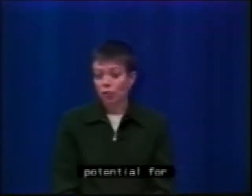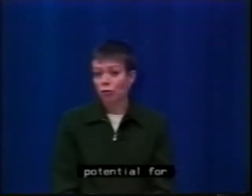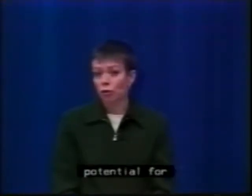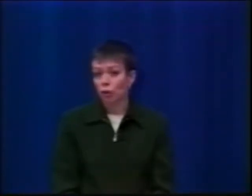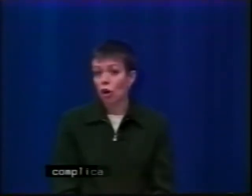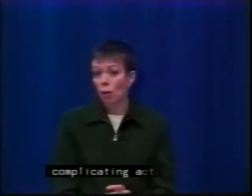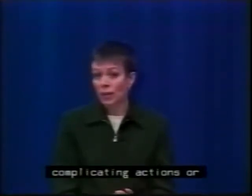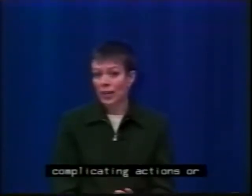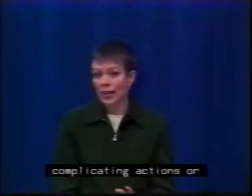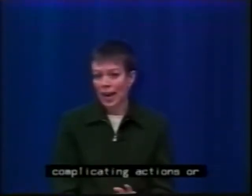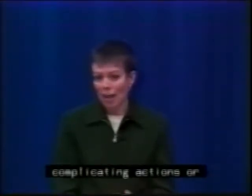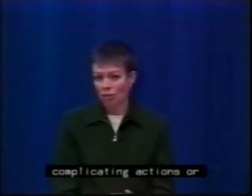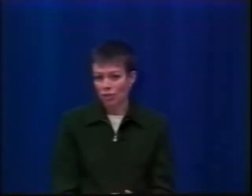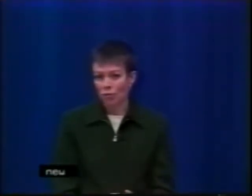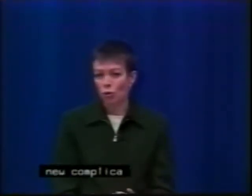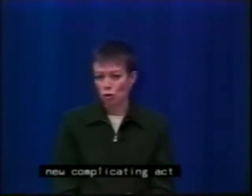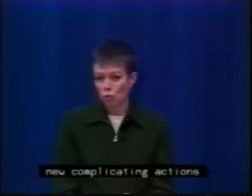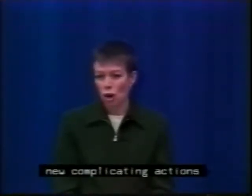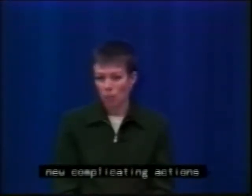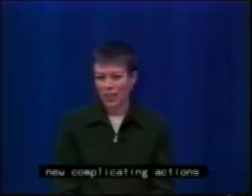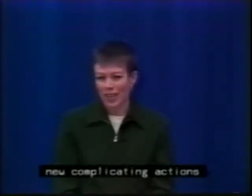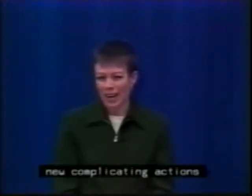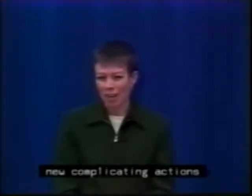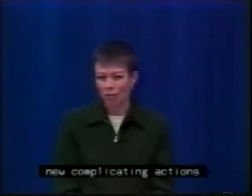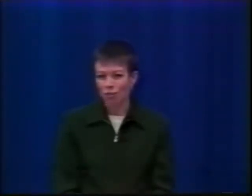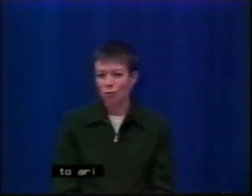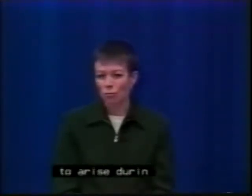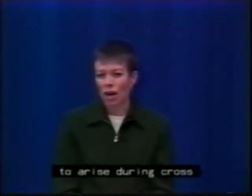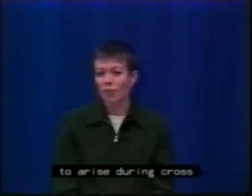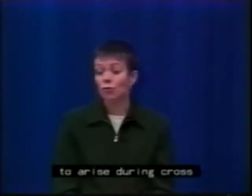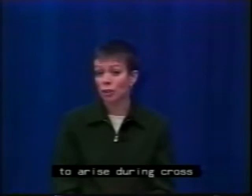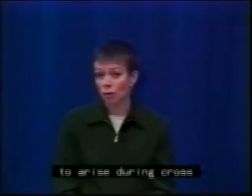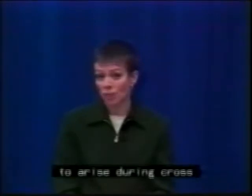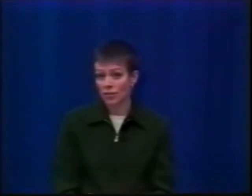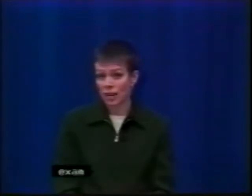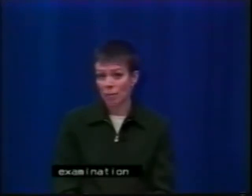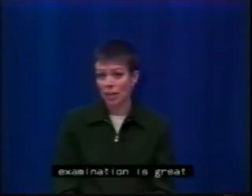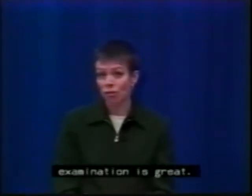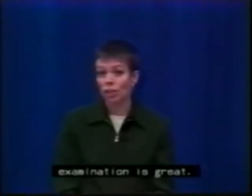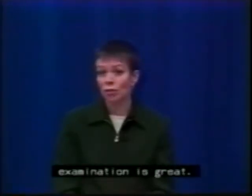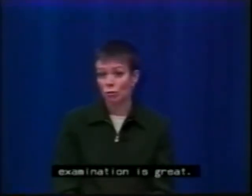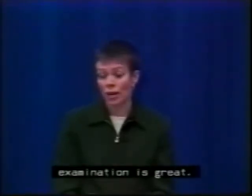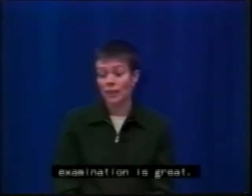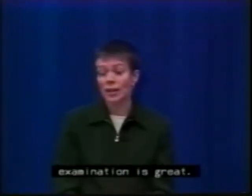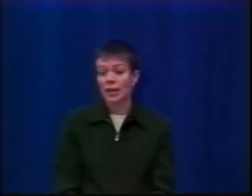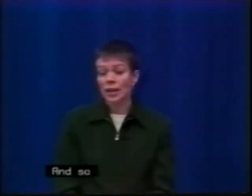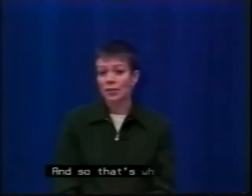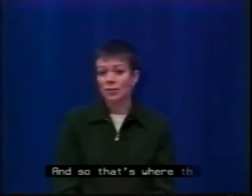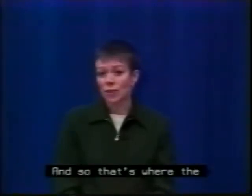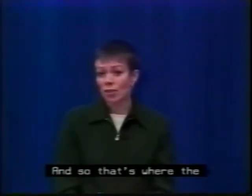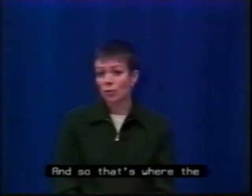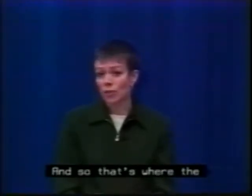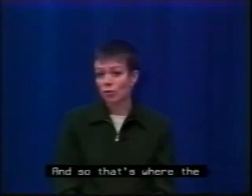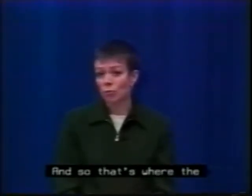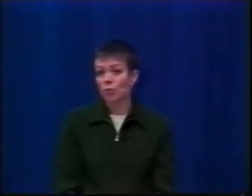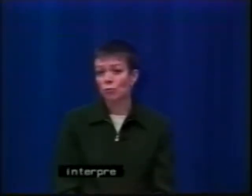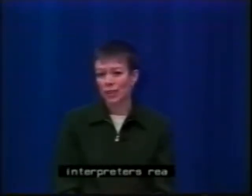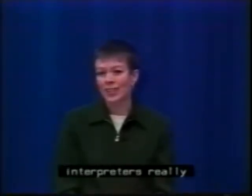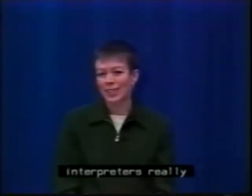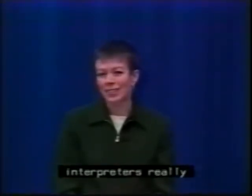potential for complicating actions or new complicating actions to arise during cross-examination is great, and so that's where the interpreters really needed